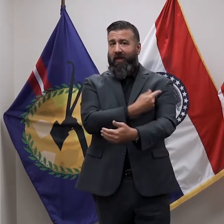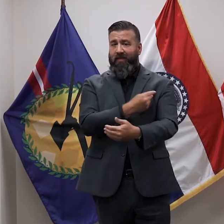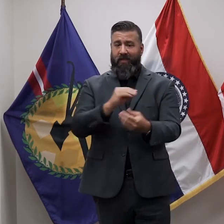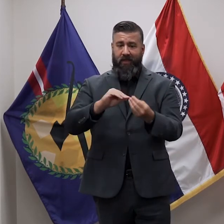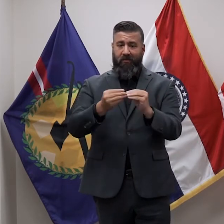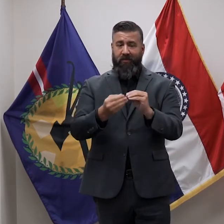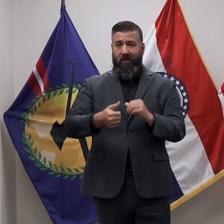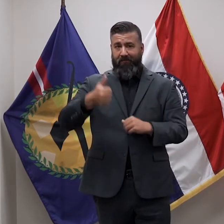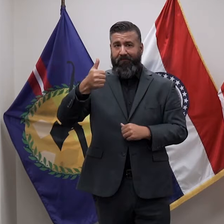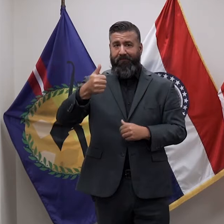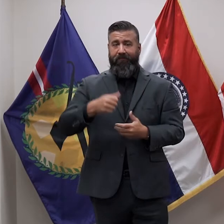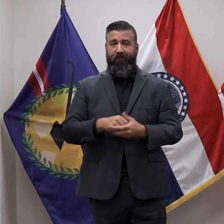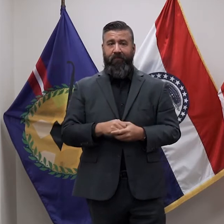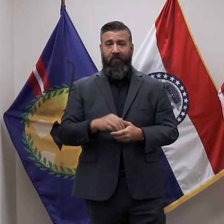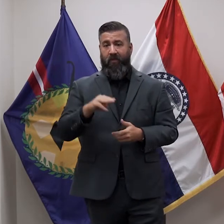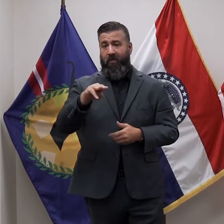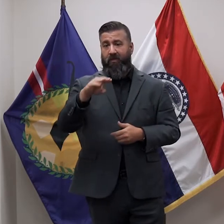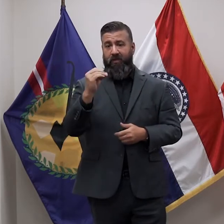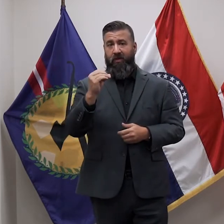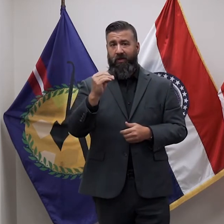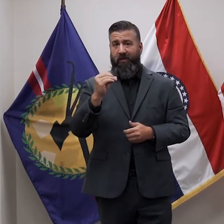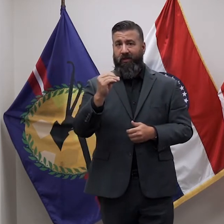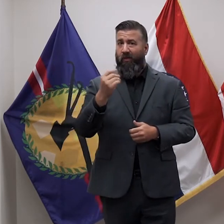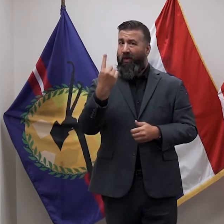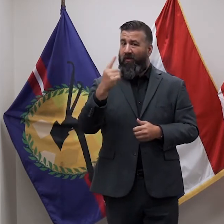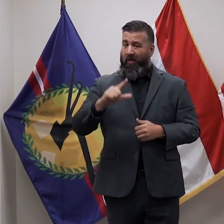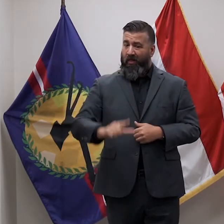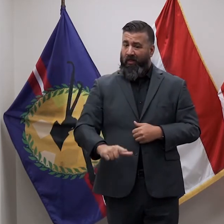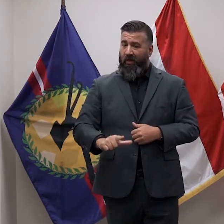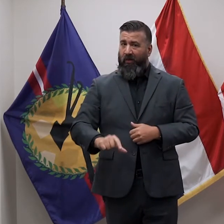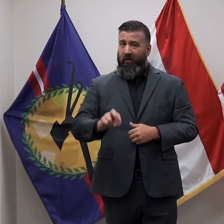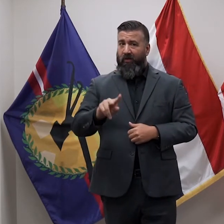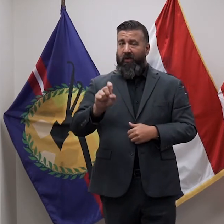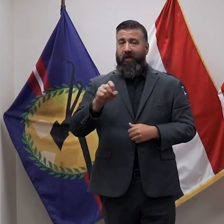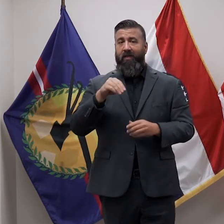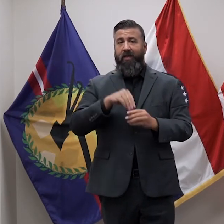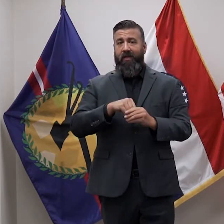up. Missouri is one of the lowest vaccinated rates